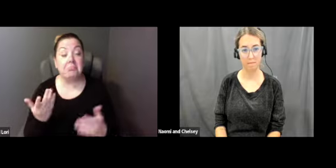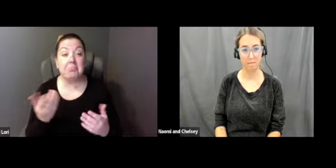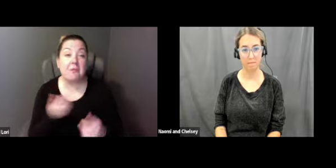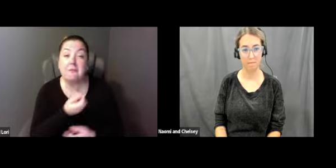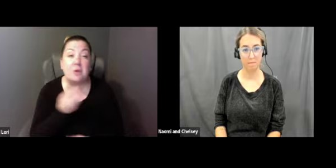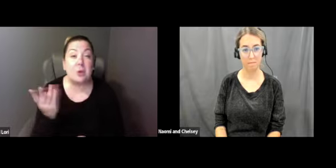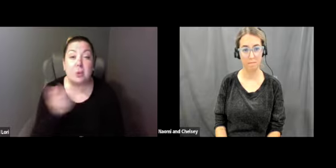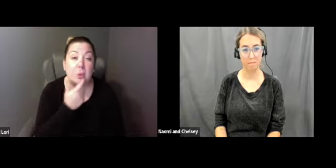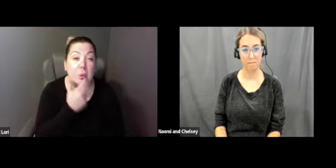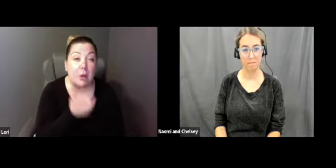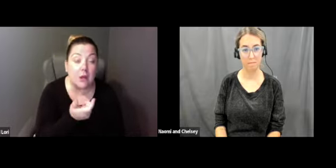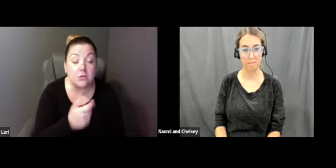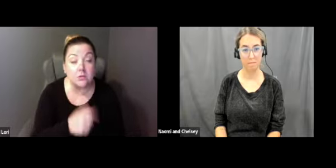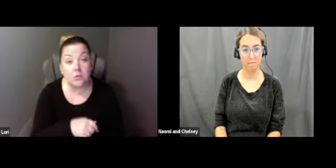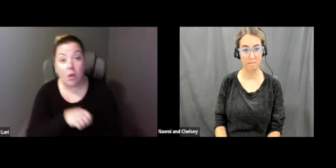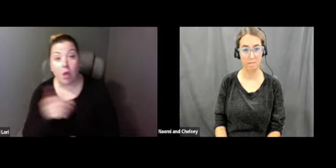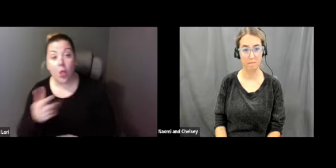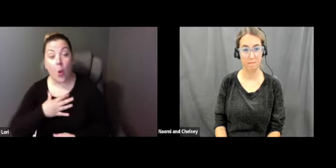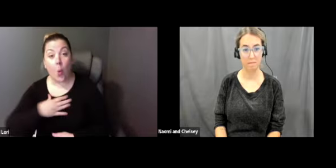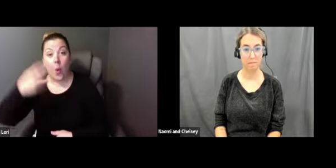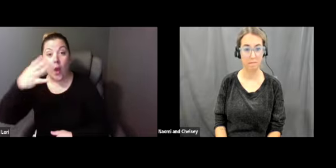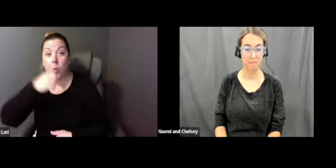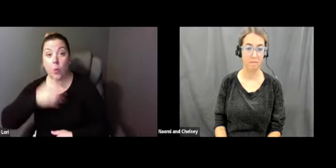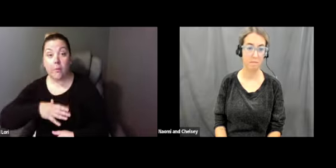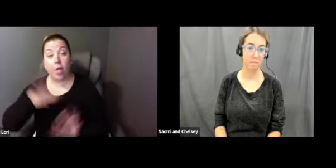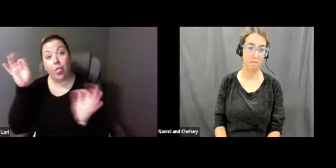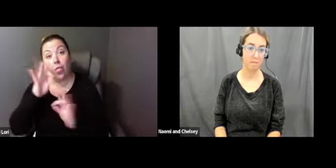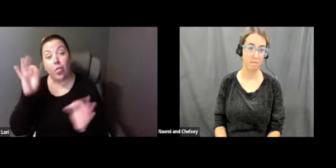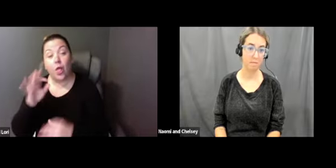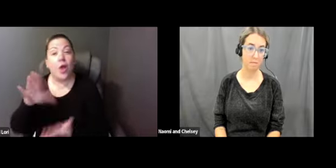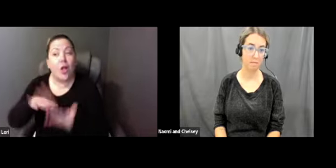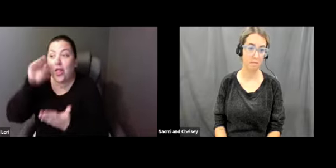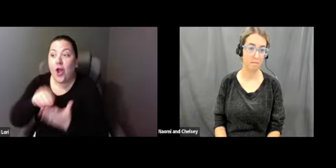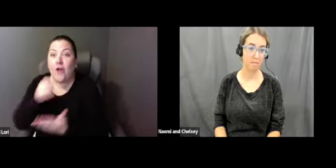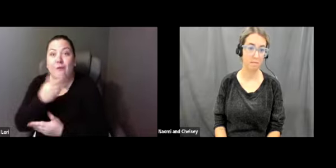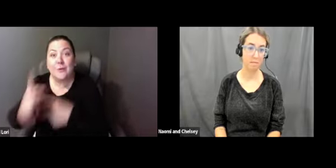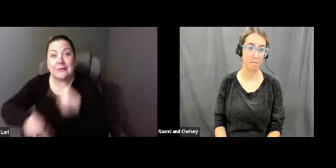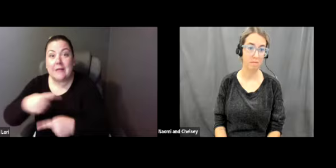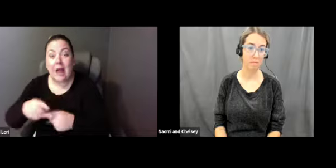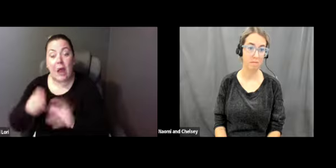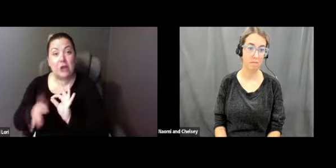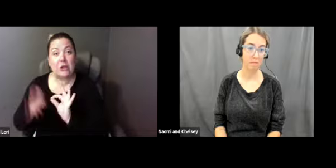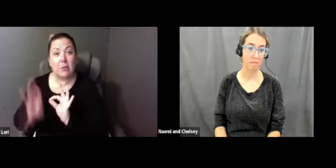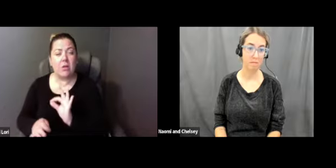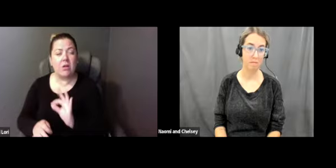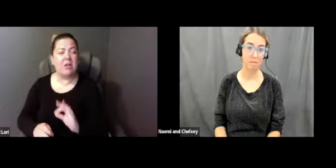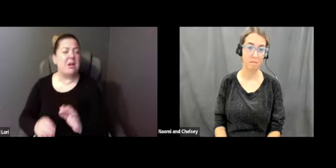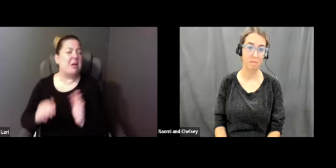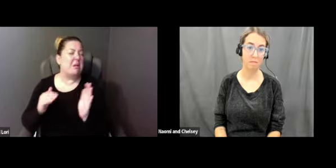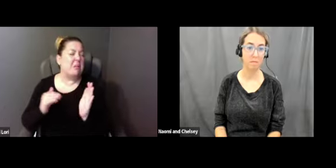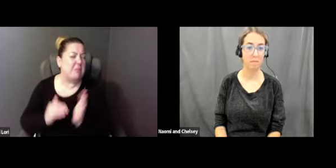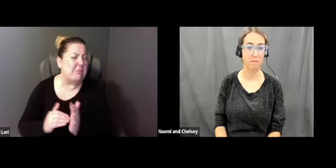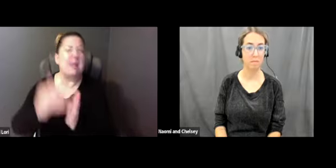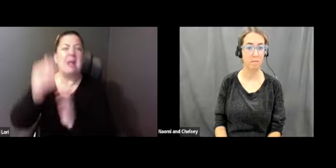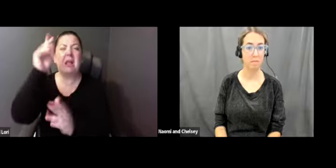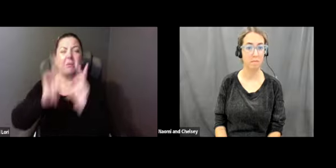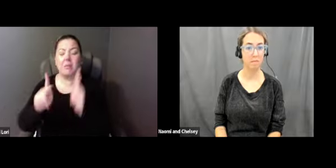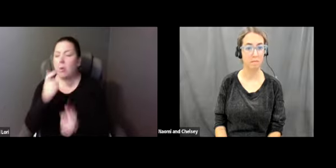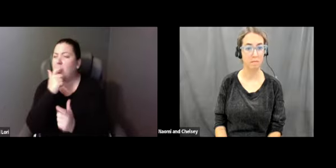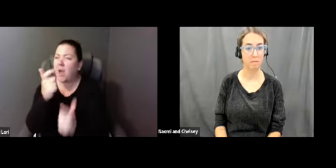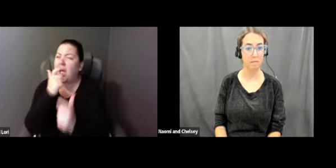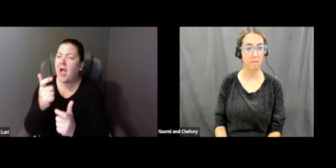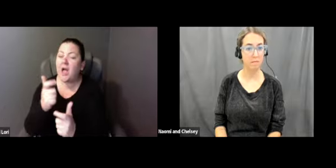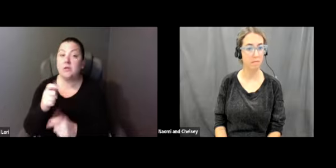white female who knew a couple of sign languages words interpreted it, and it got hundreds and thousands of views, and even Cardi